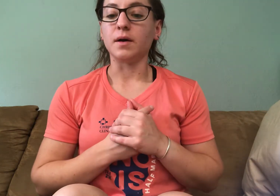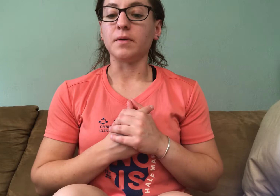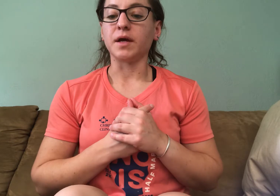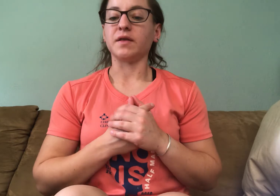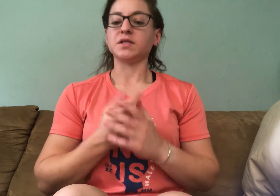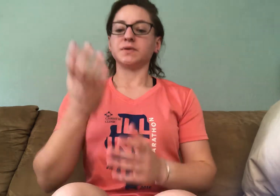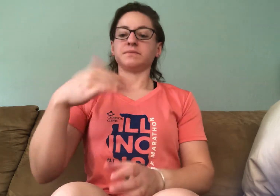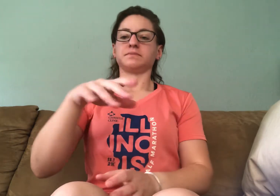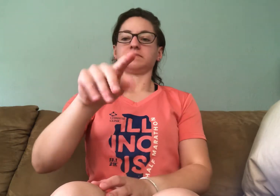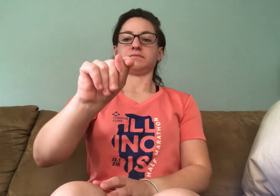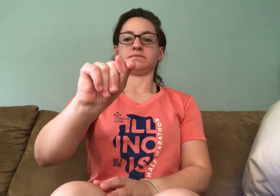Okay, the next one.